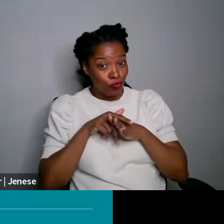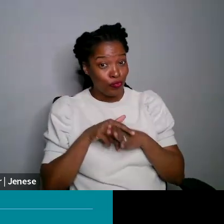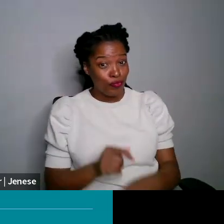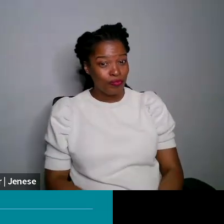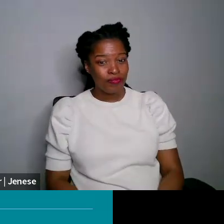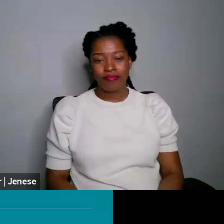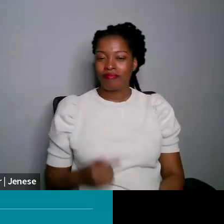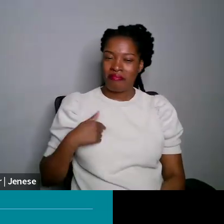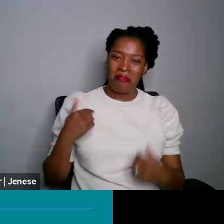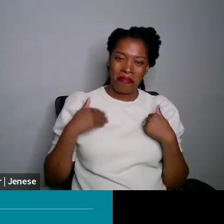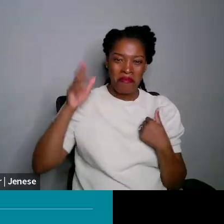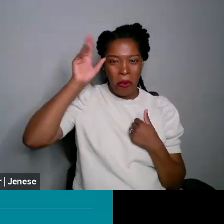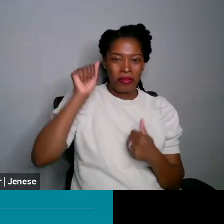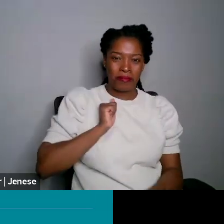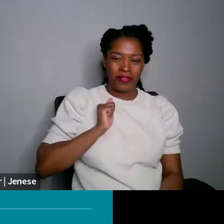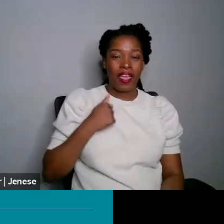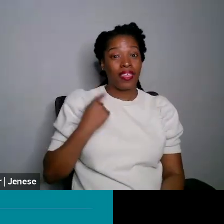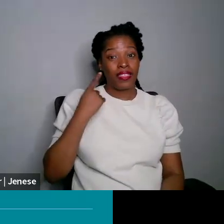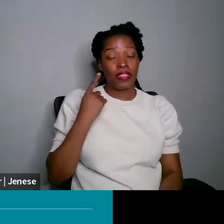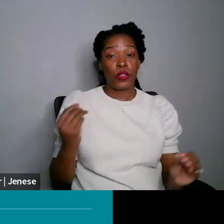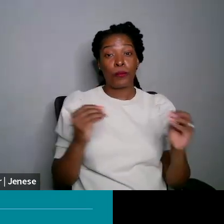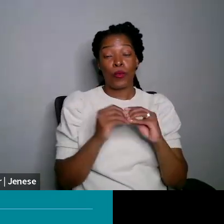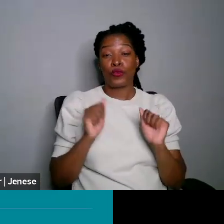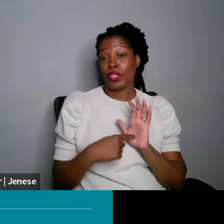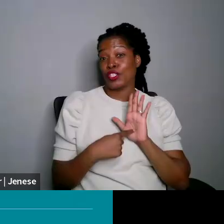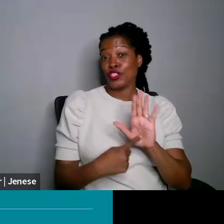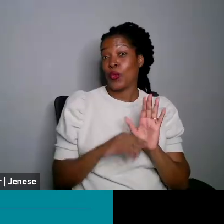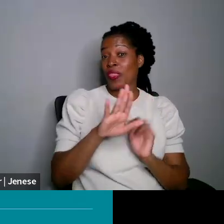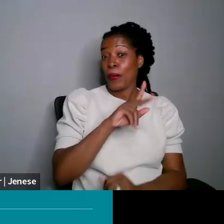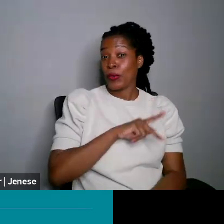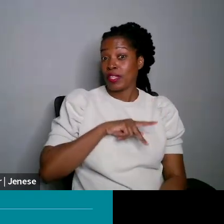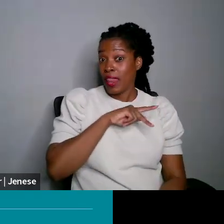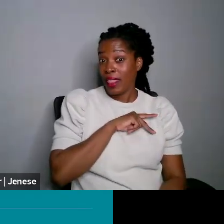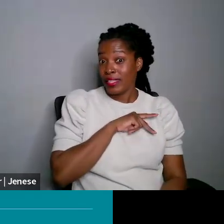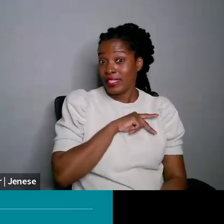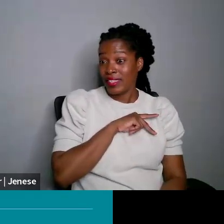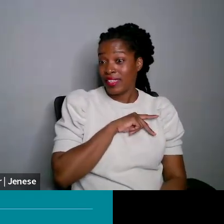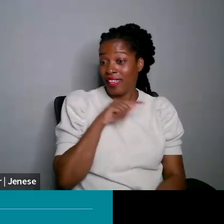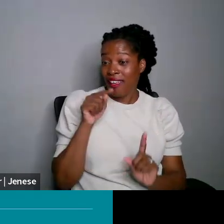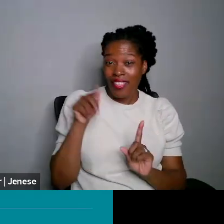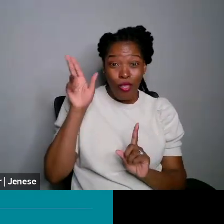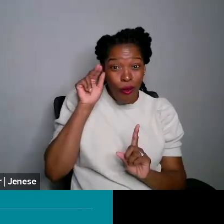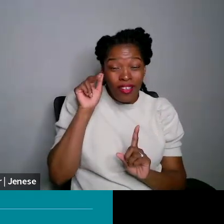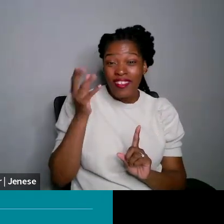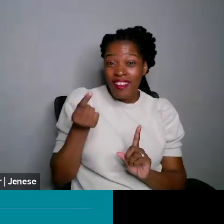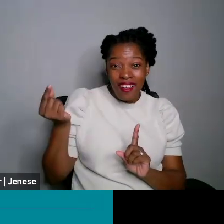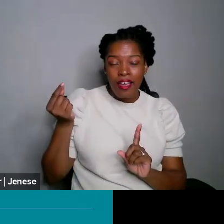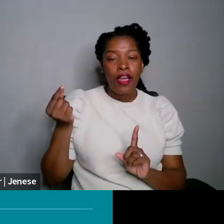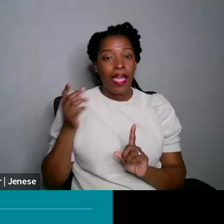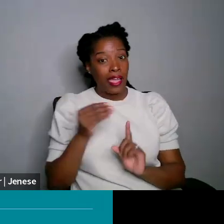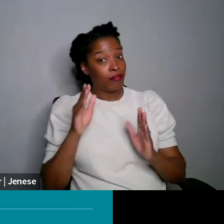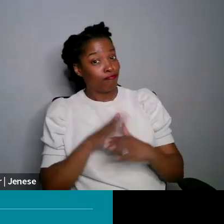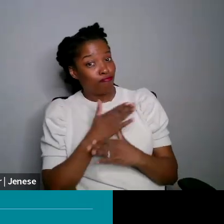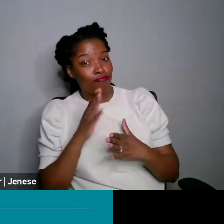horses myself, and I think the more you can sort of show their personalities and tell about them, it does